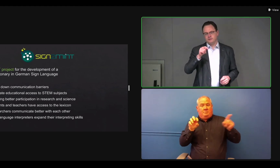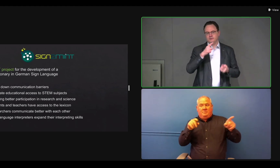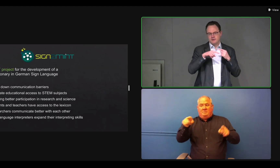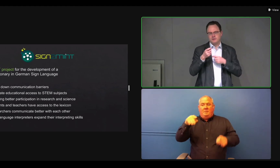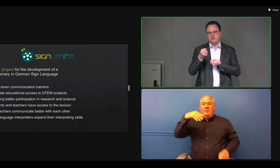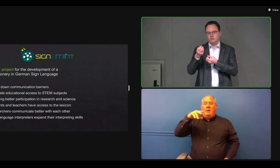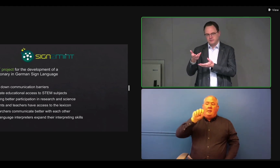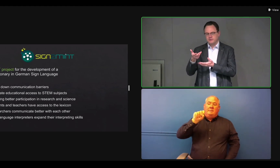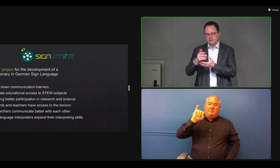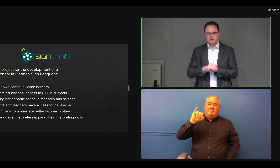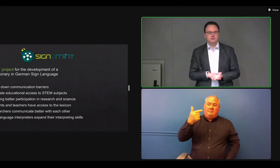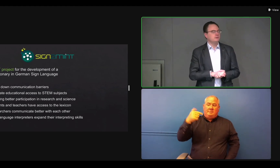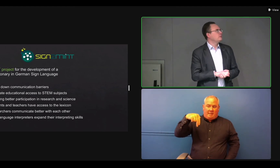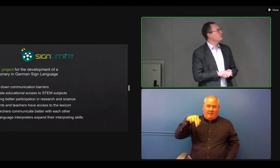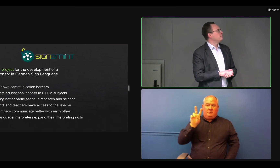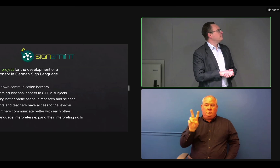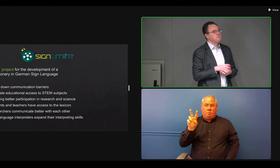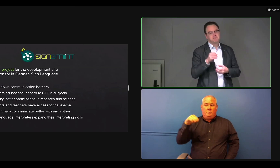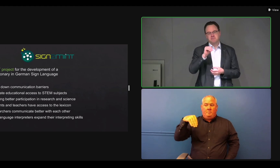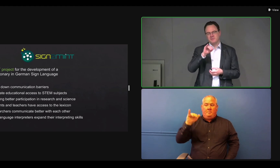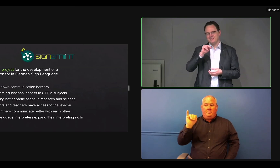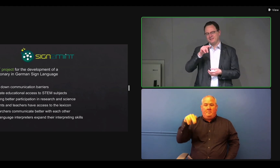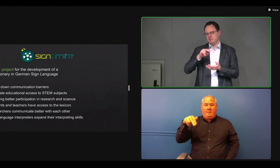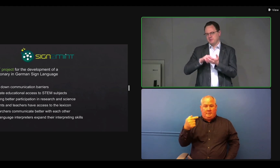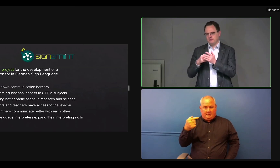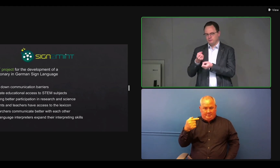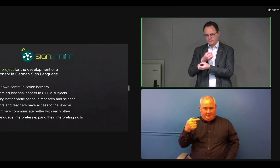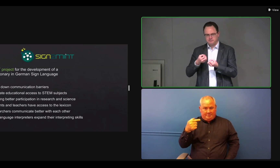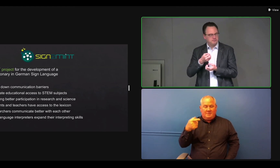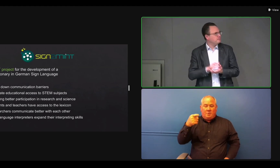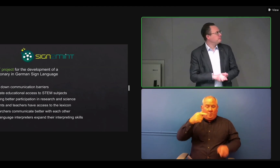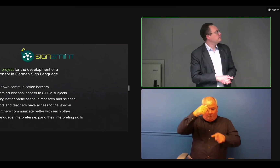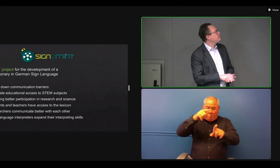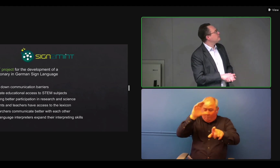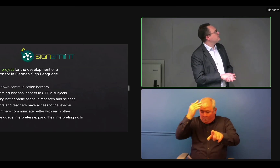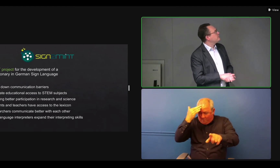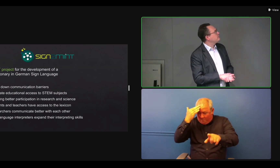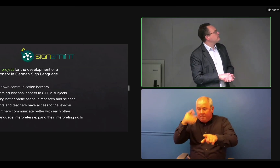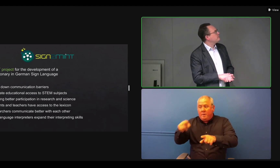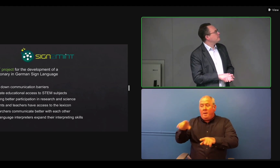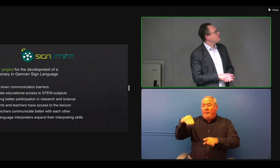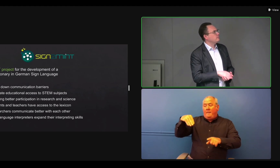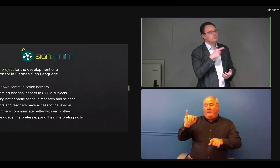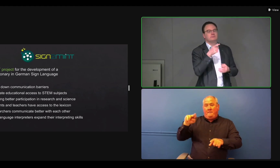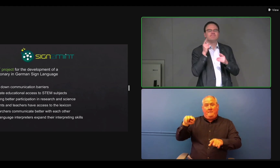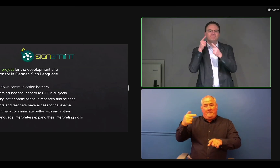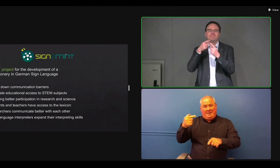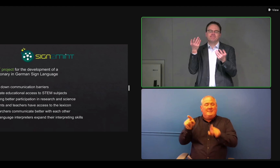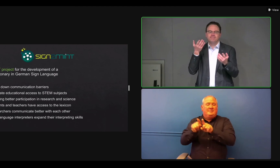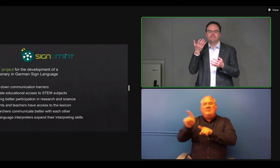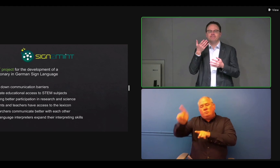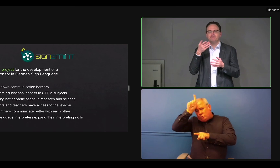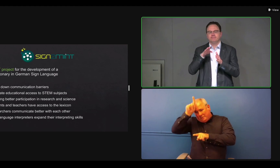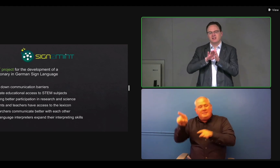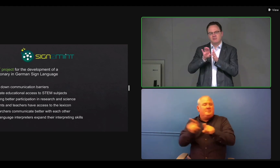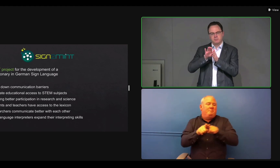So Sign2MINT is a project that we created specifically focusing on a STEM dictionary in